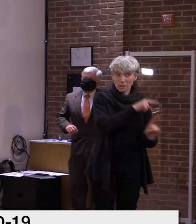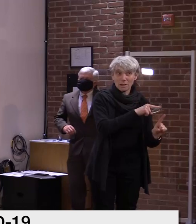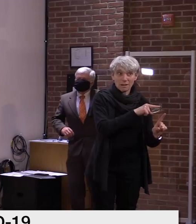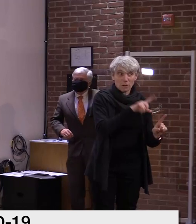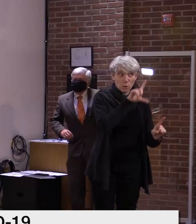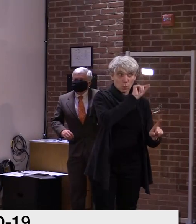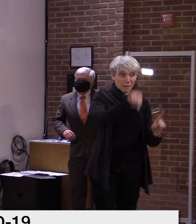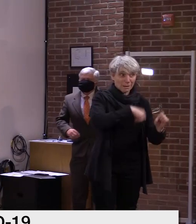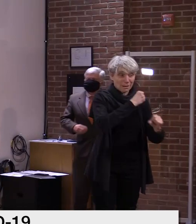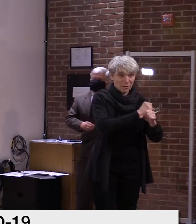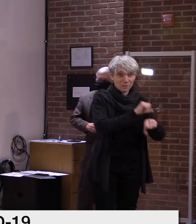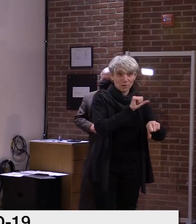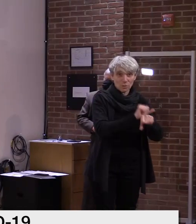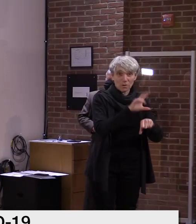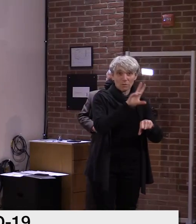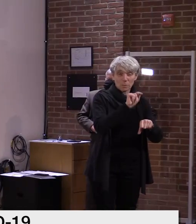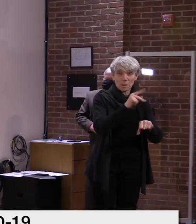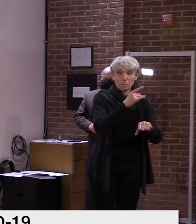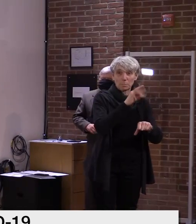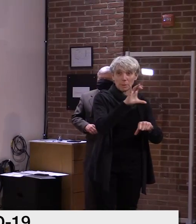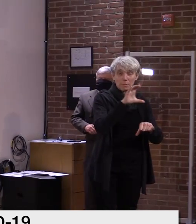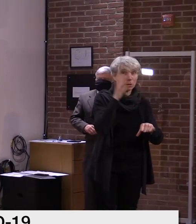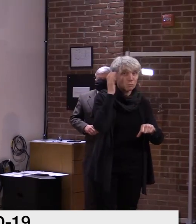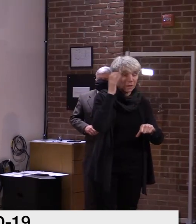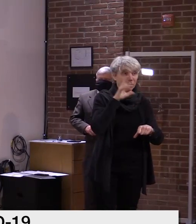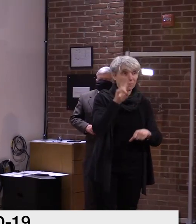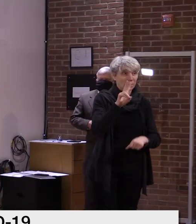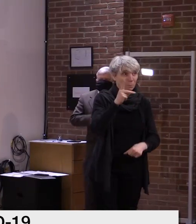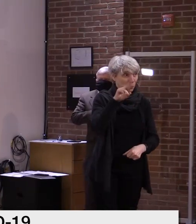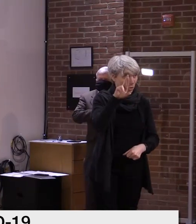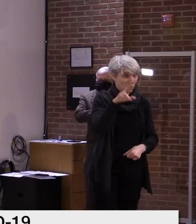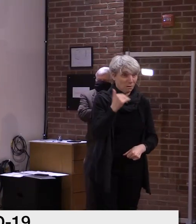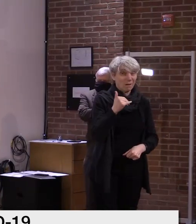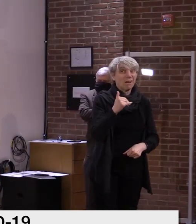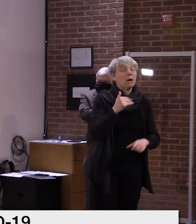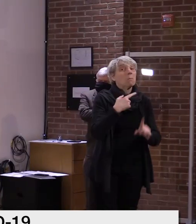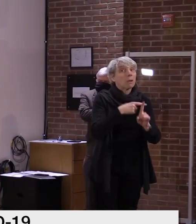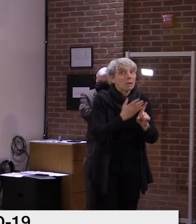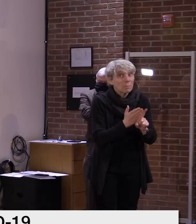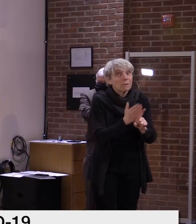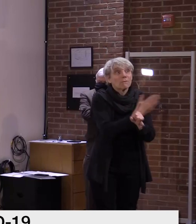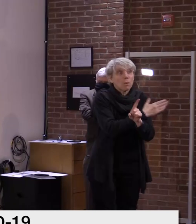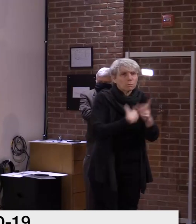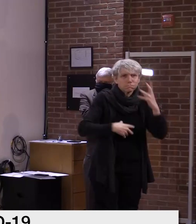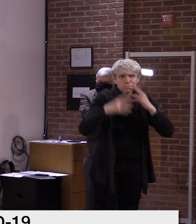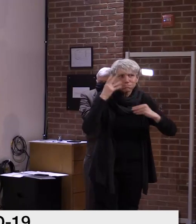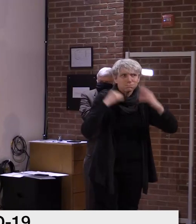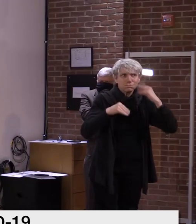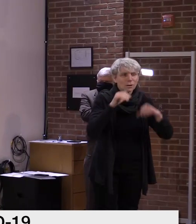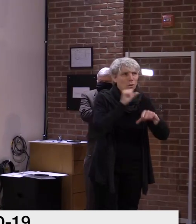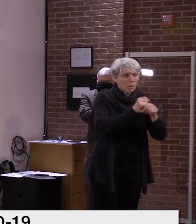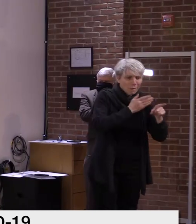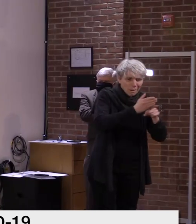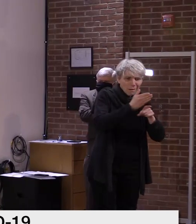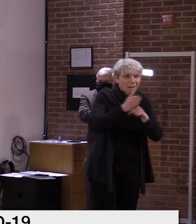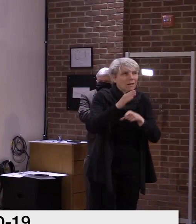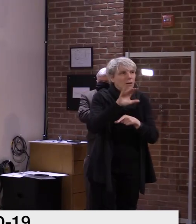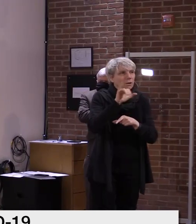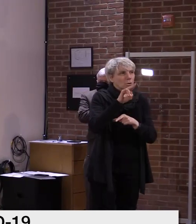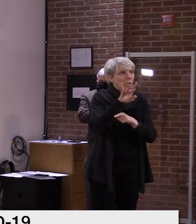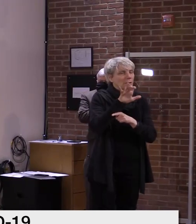20 years at Vermont Public Radio and was in journalism years before that as well. He's